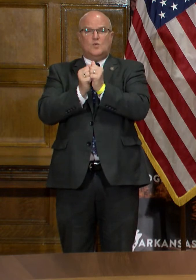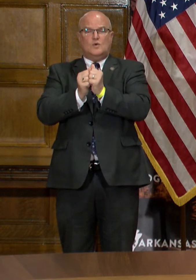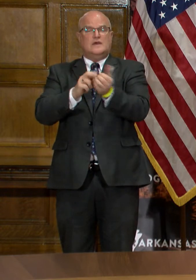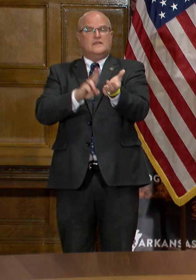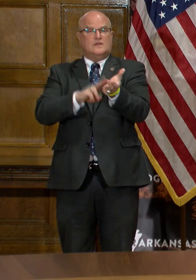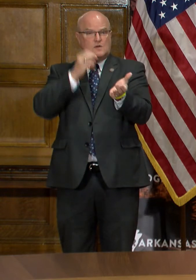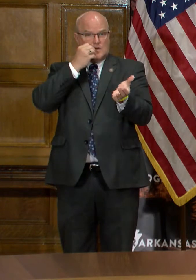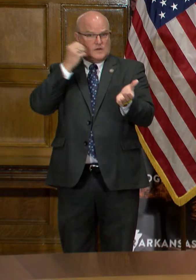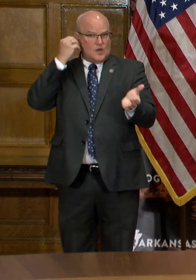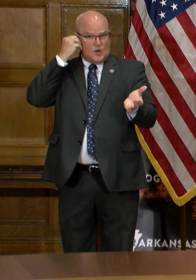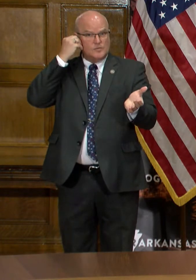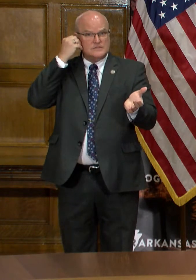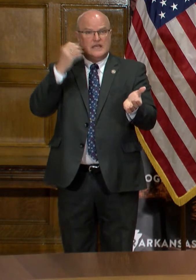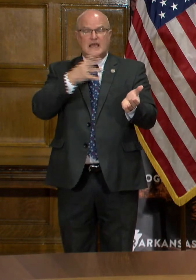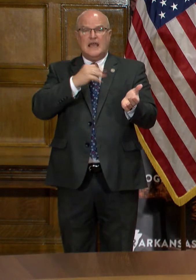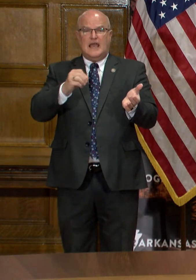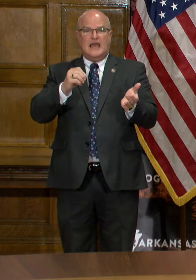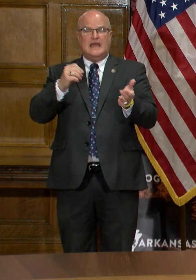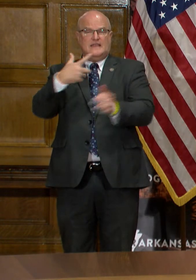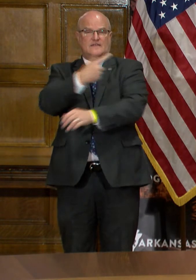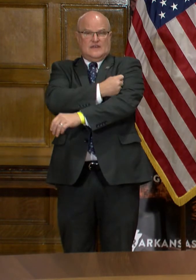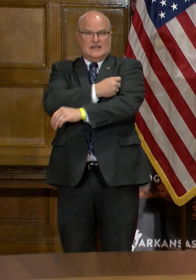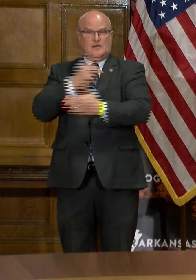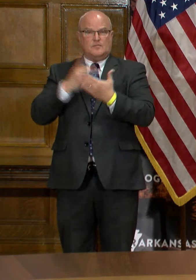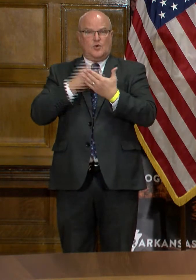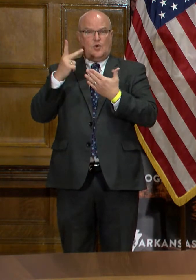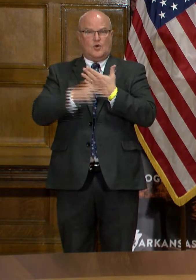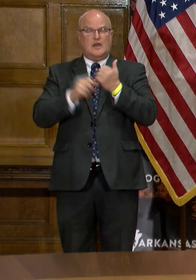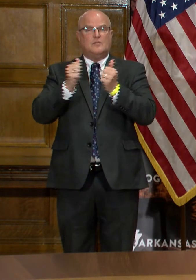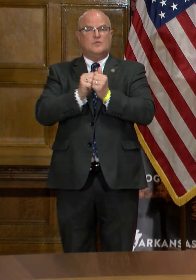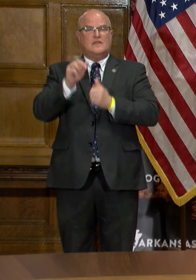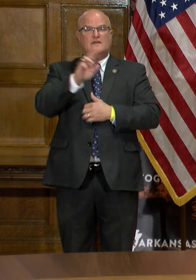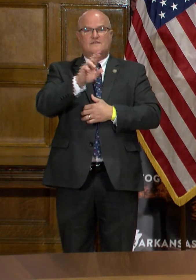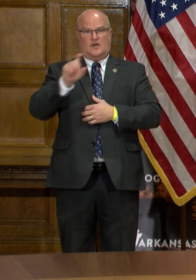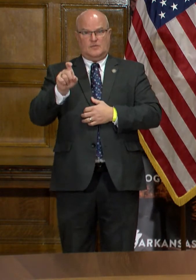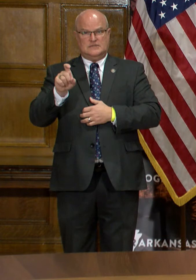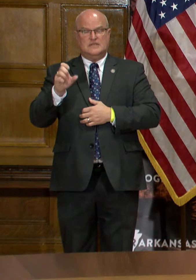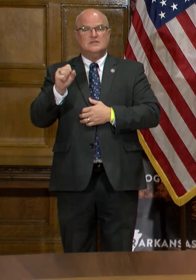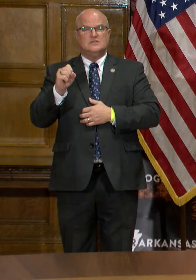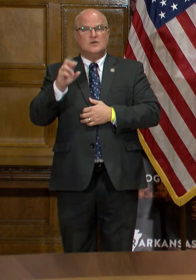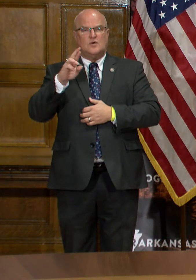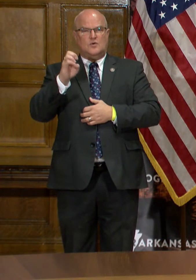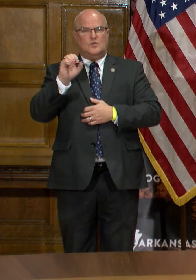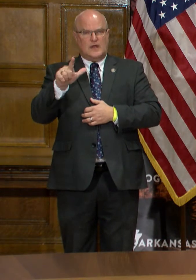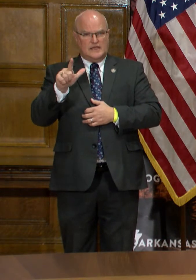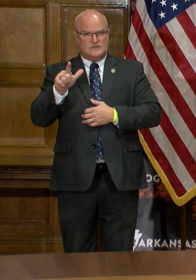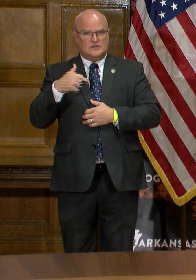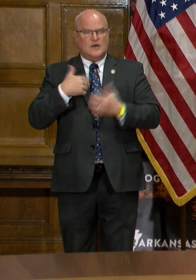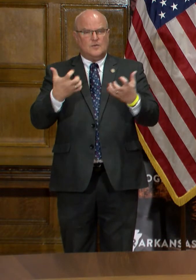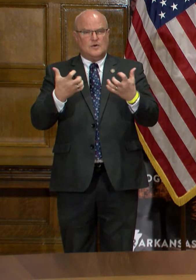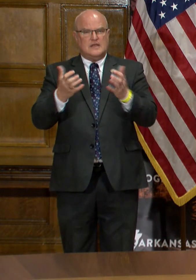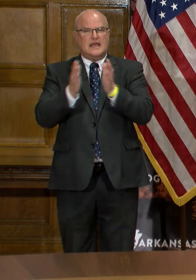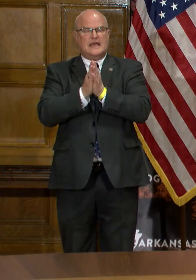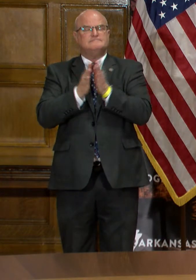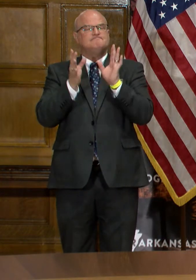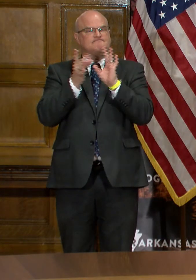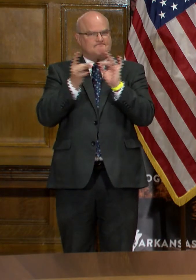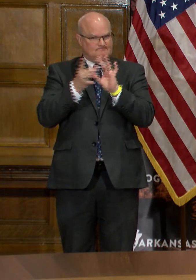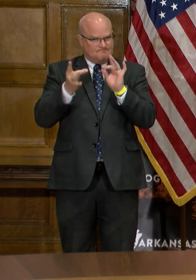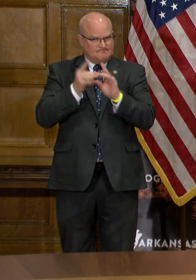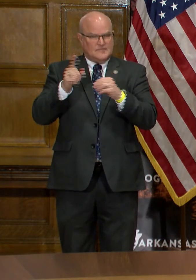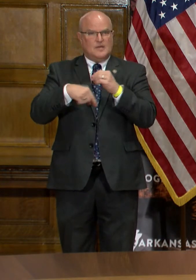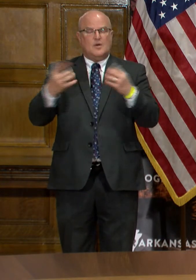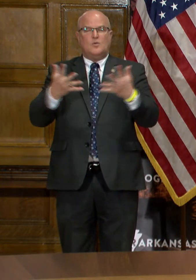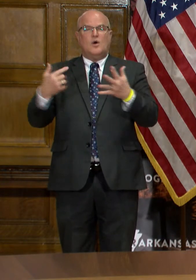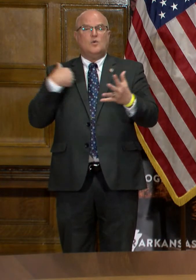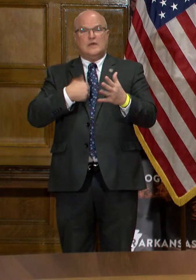long-term care facilities and this vaccination program with our pharmacies. And so, Rachel, I wanted to ask you to make comments in regard